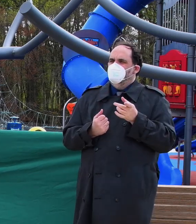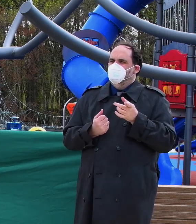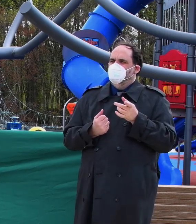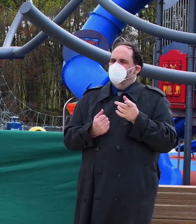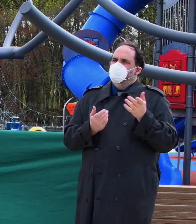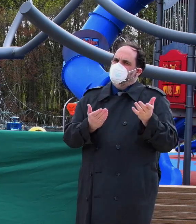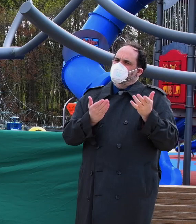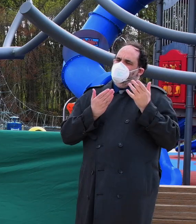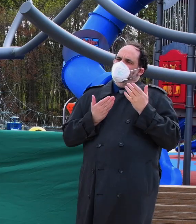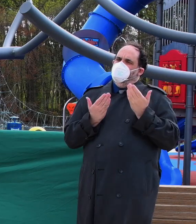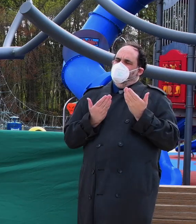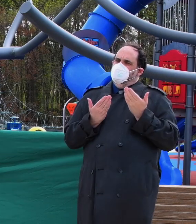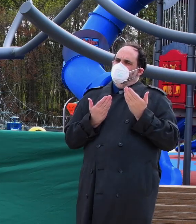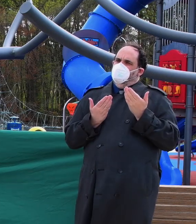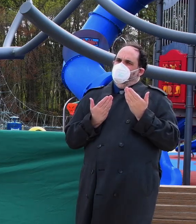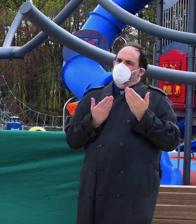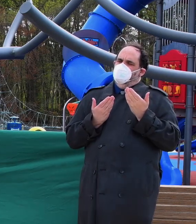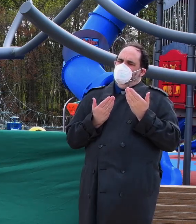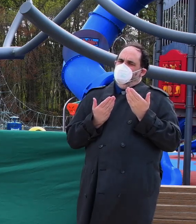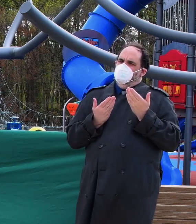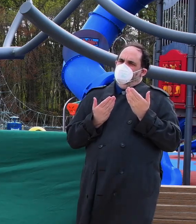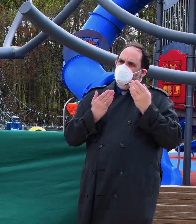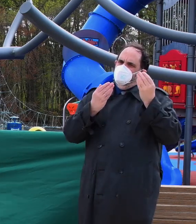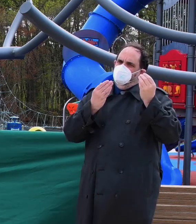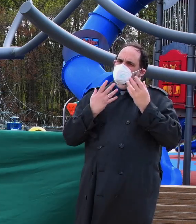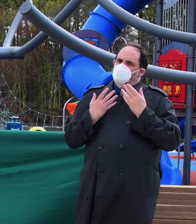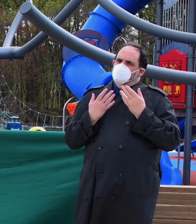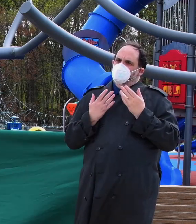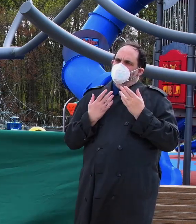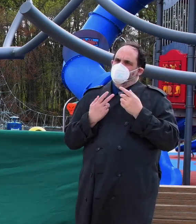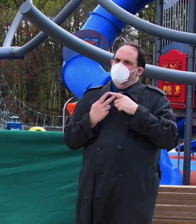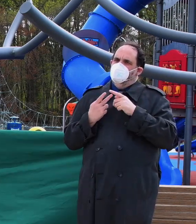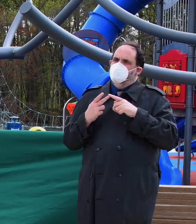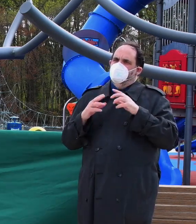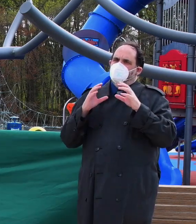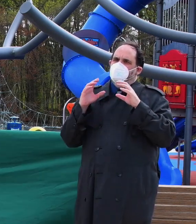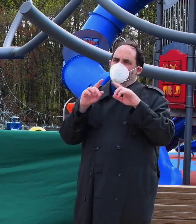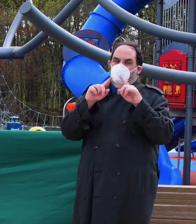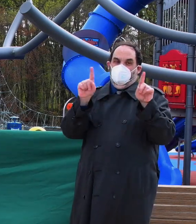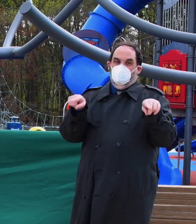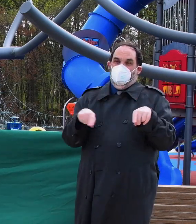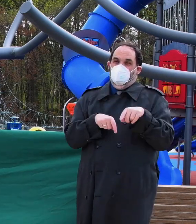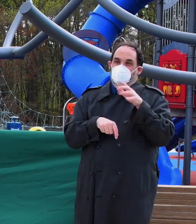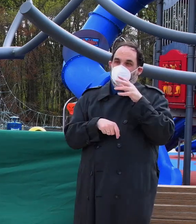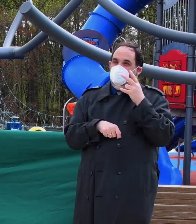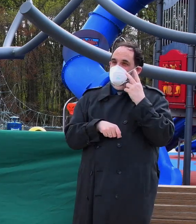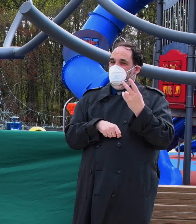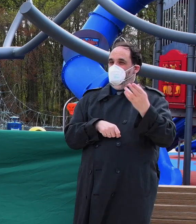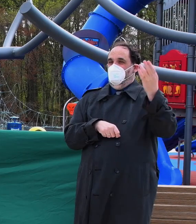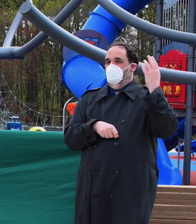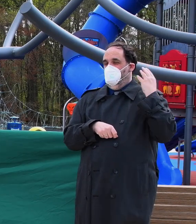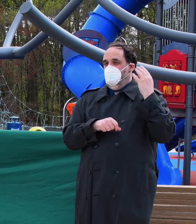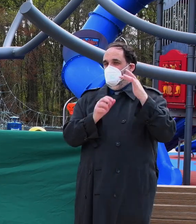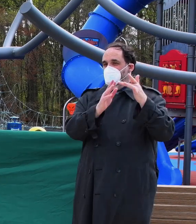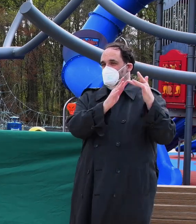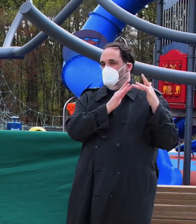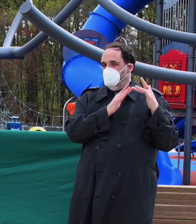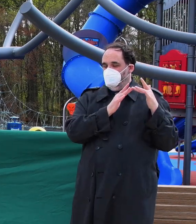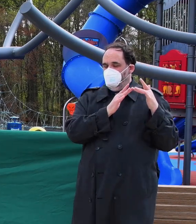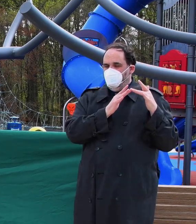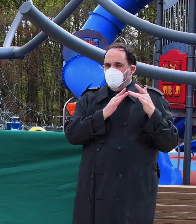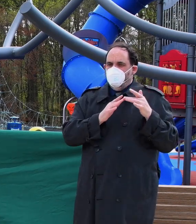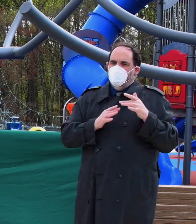she came to us and brought to our attention communication boards that she had seen online,